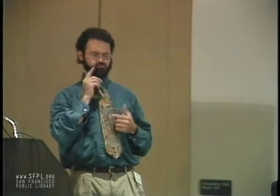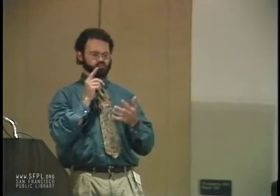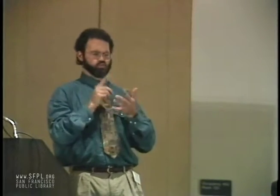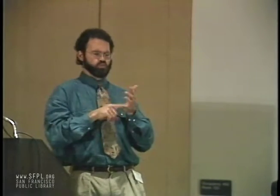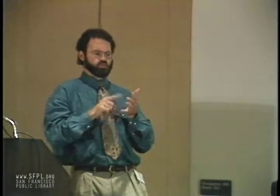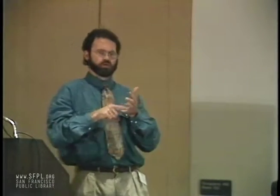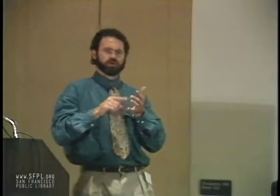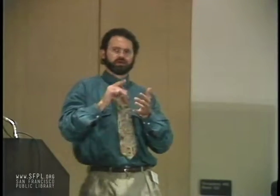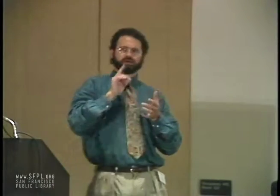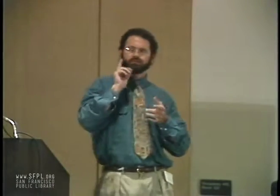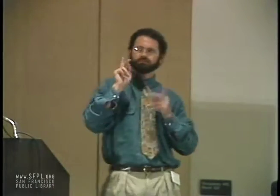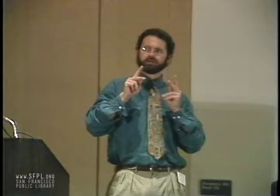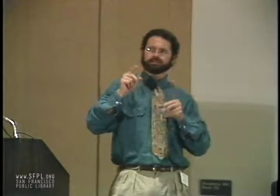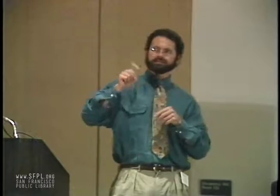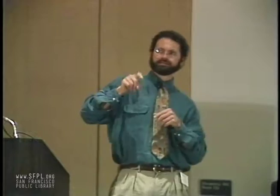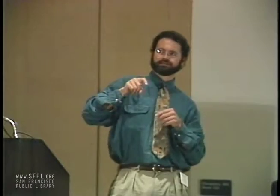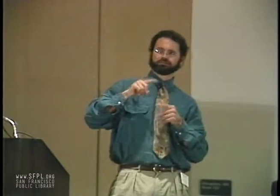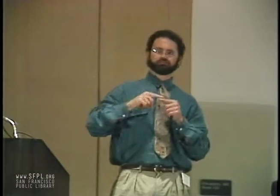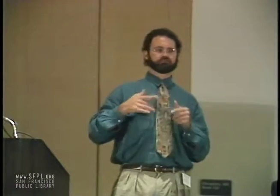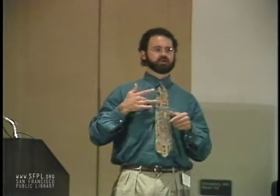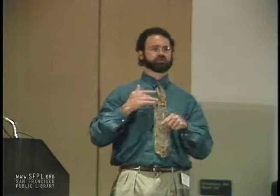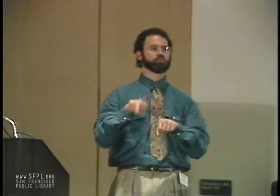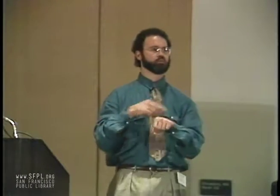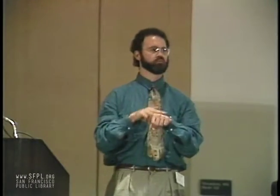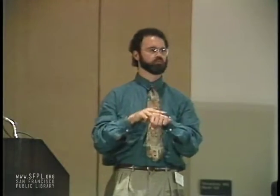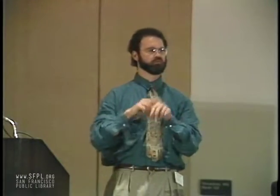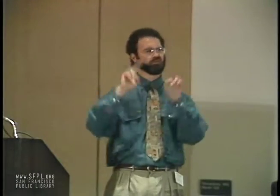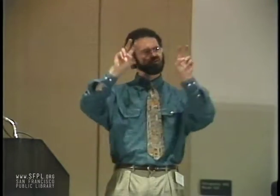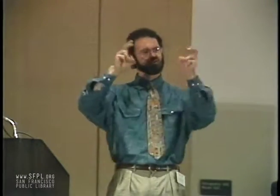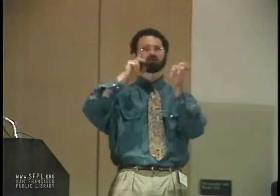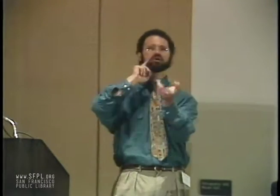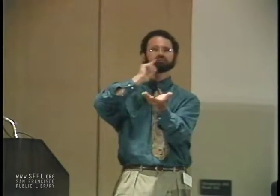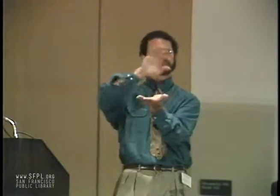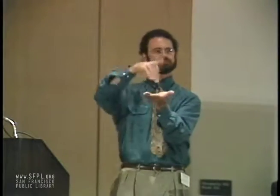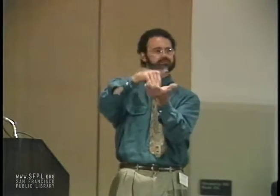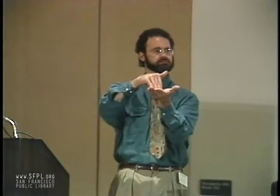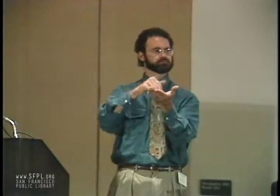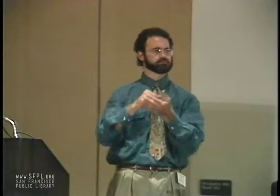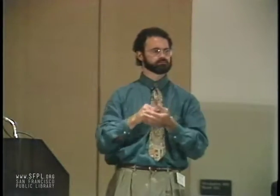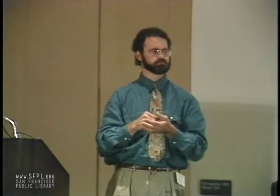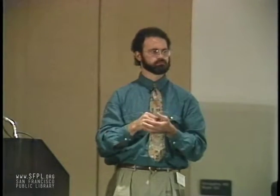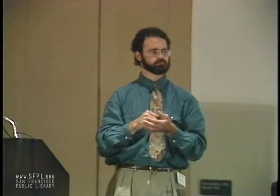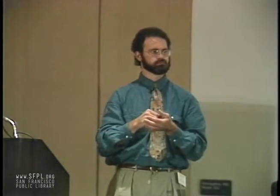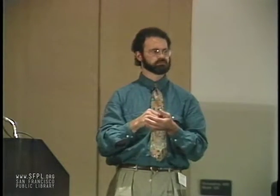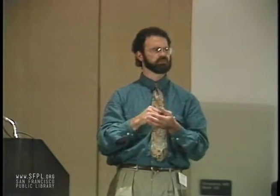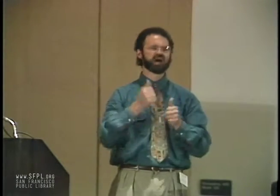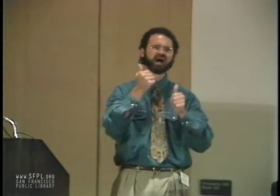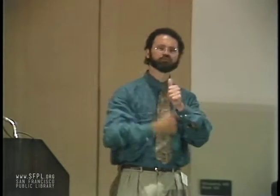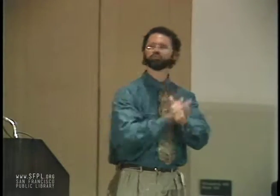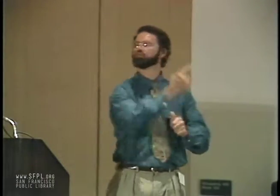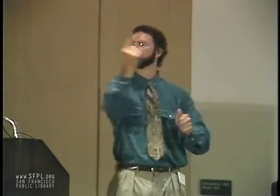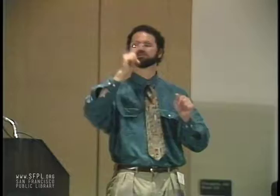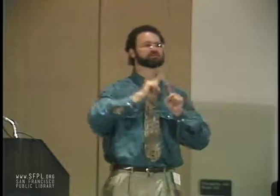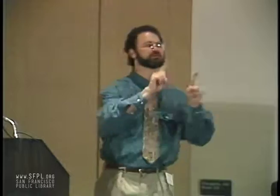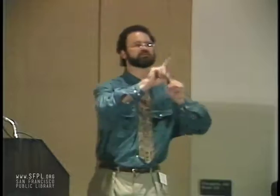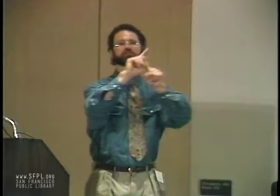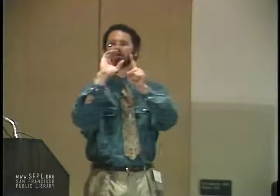Another category would look at what does it mean to be deaf? What are the needs of a deaf person? And one of the central themes is